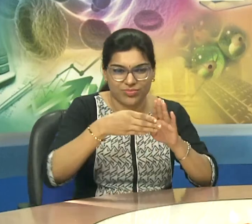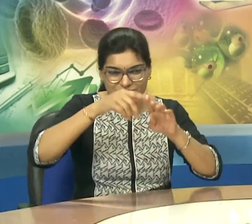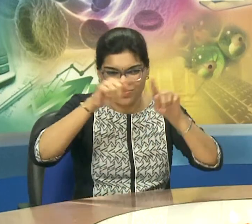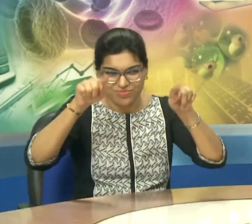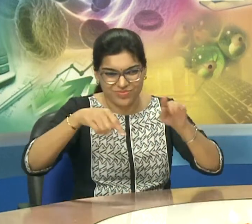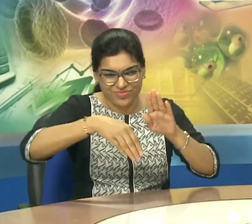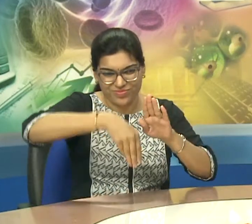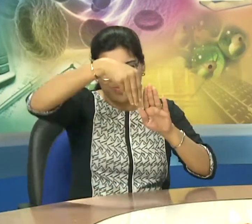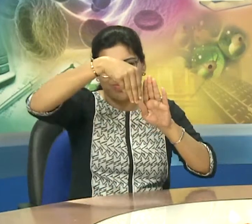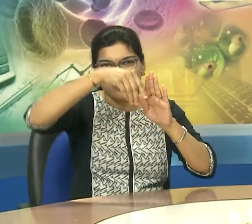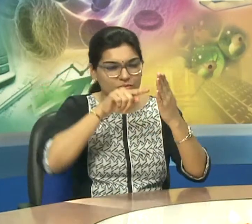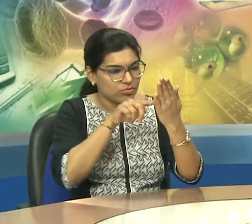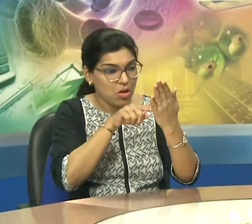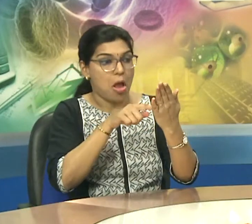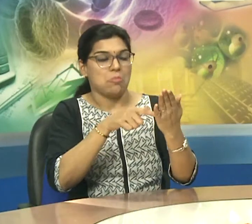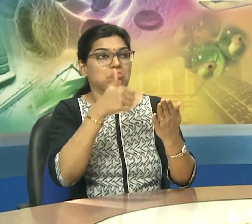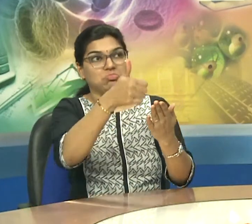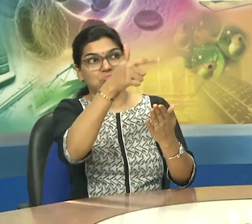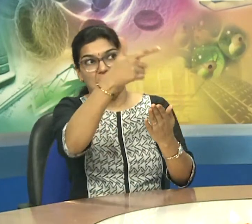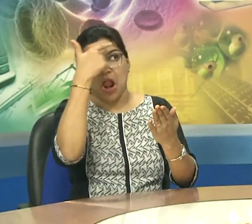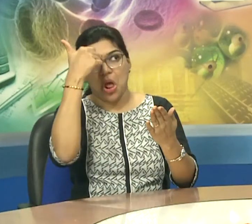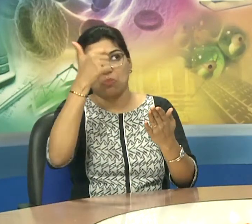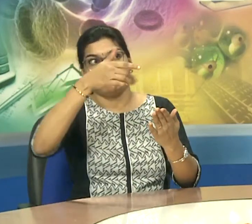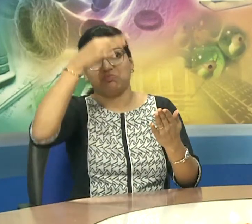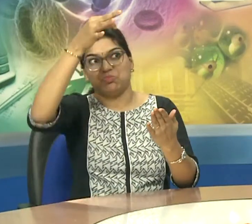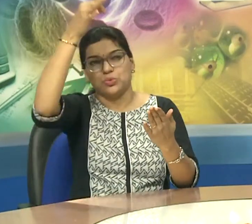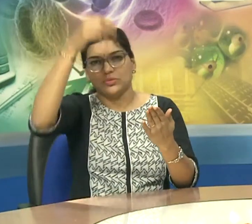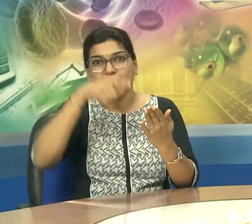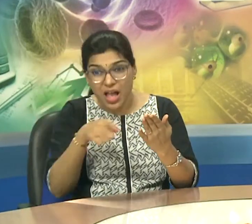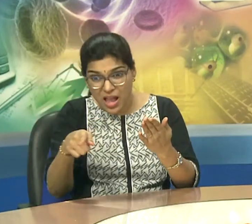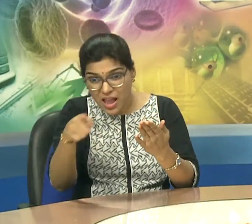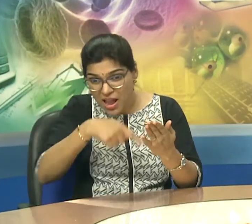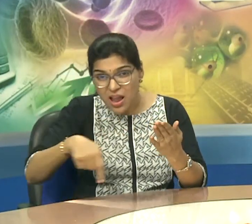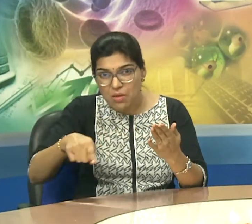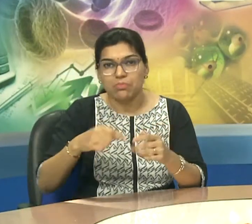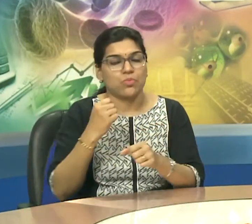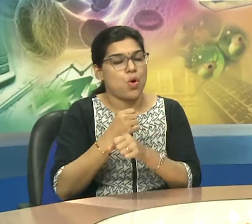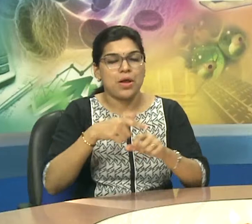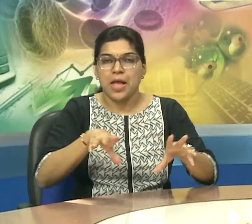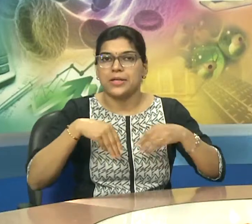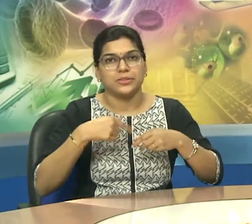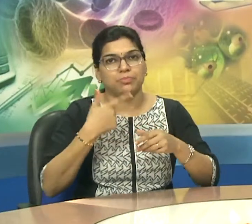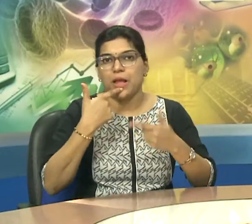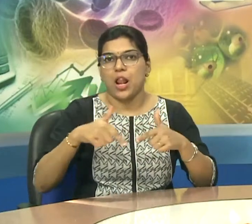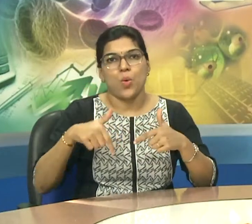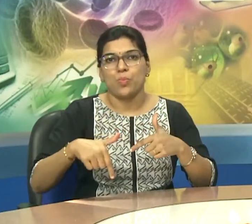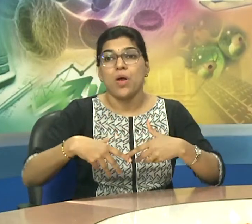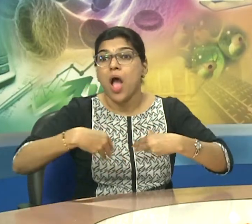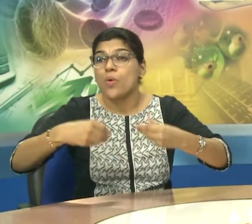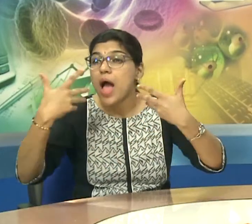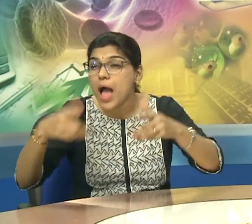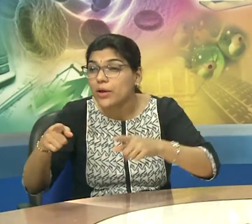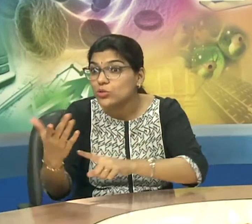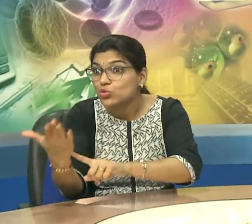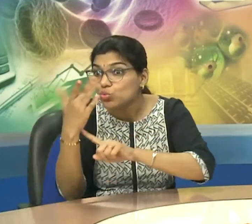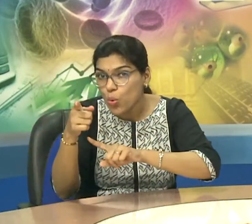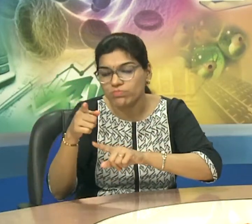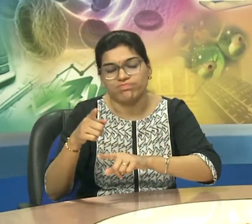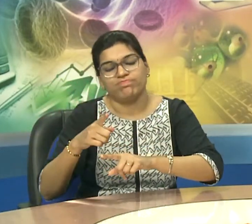listen to your query and then choose a card, and the fortune teller will tell about your future.